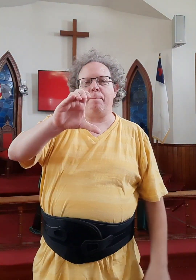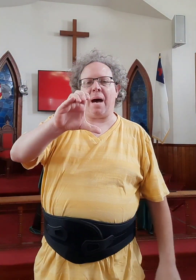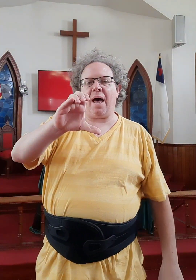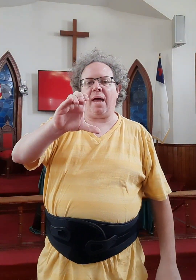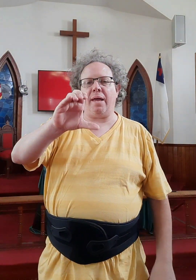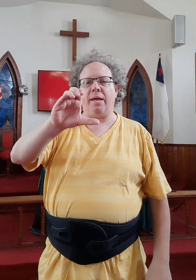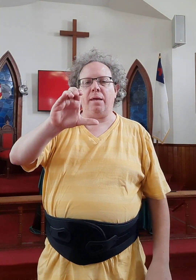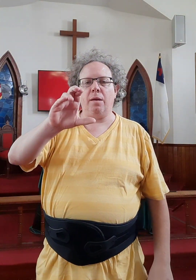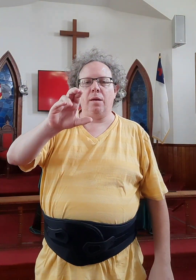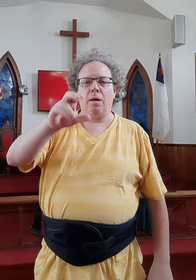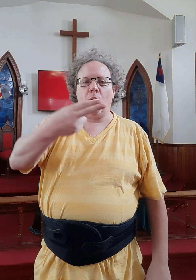by